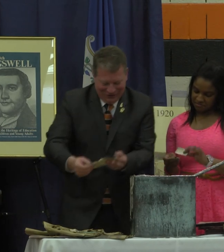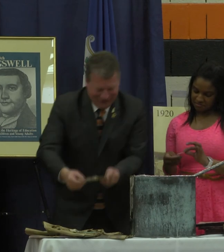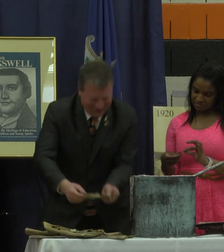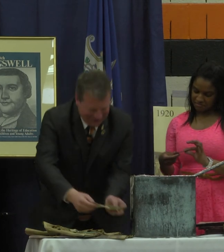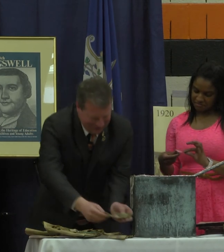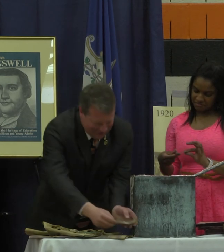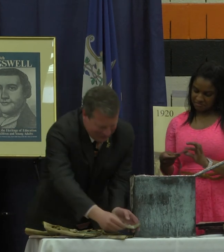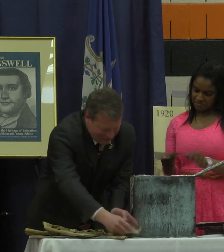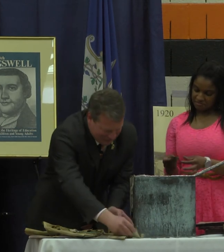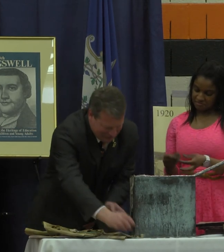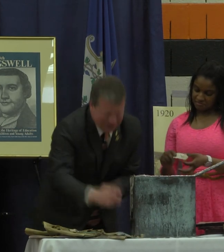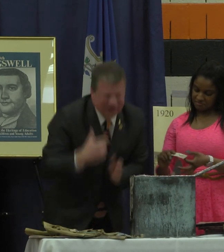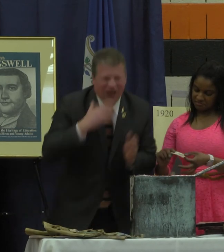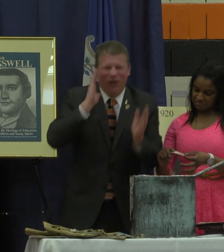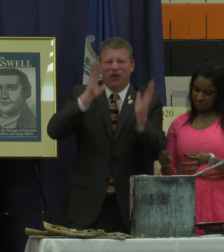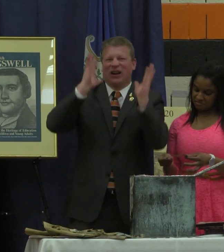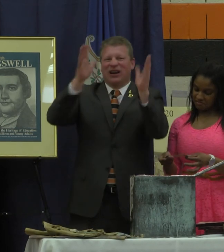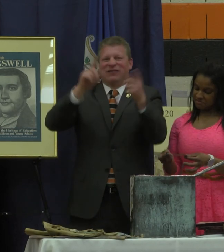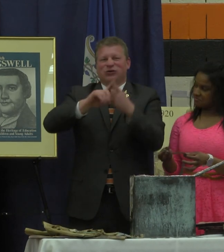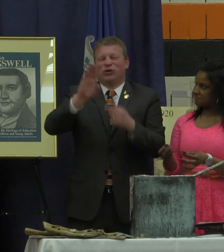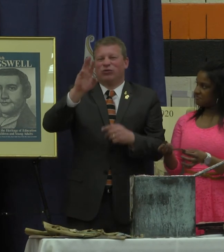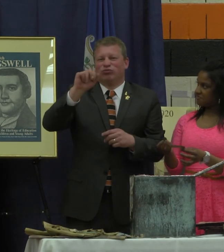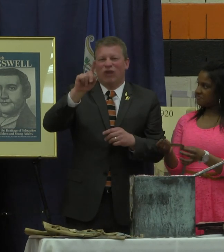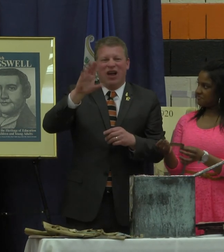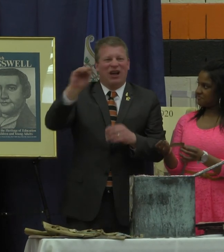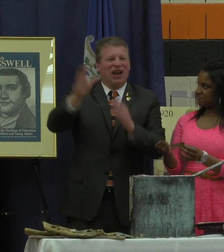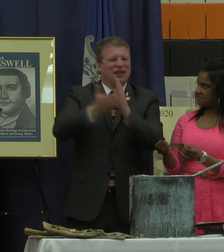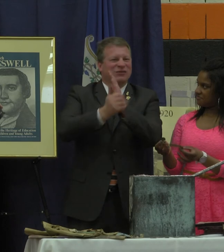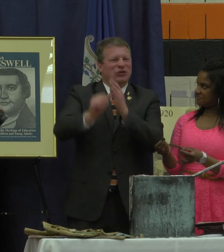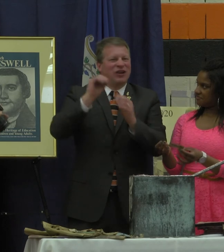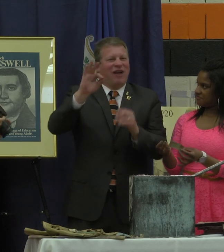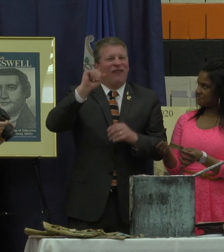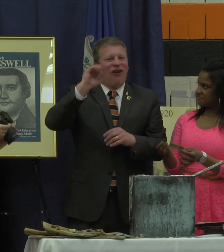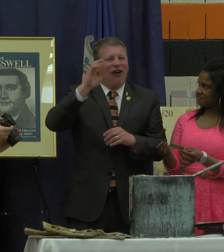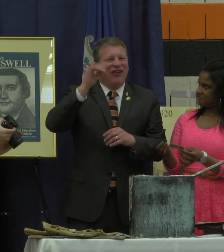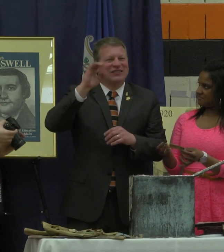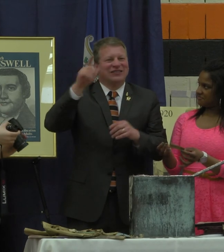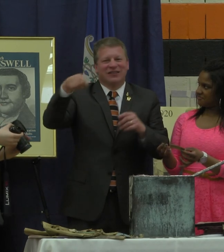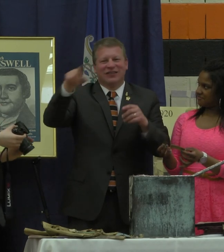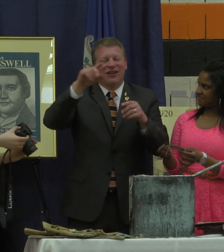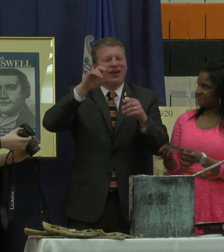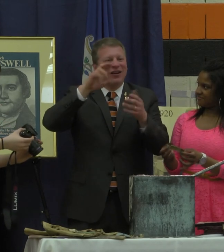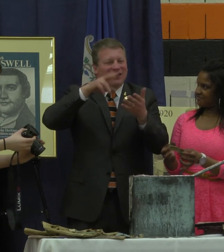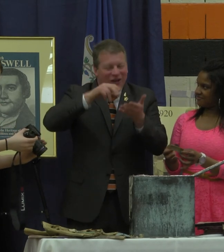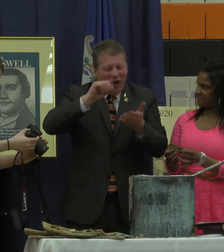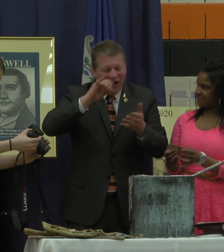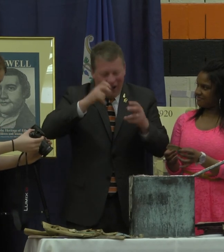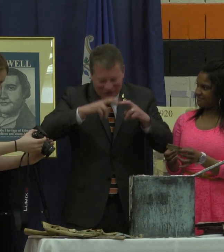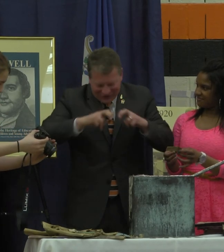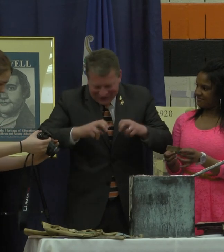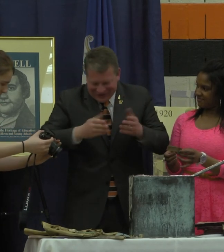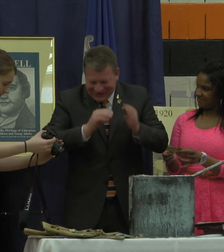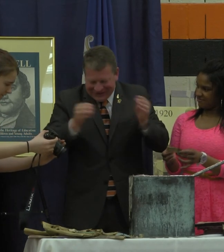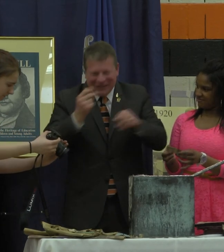And more coins. I'm going to leave this to Brad and people that are